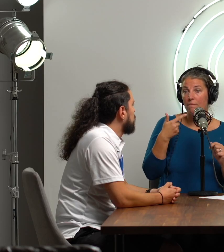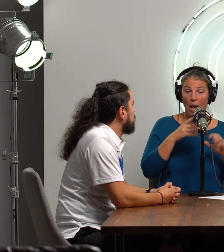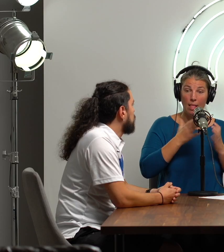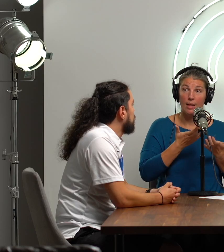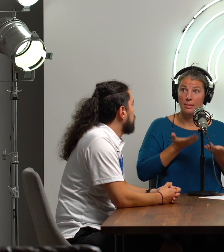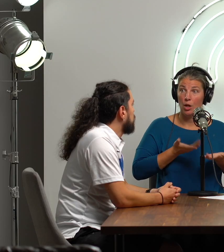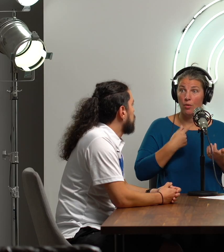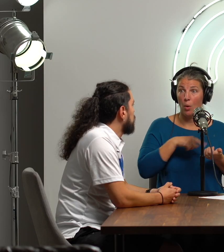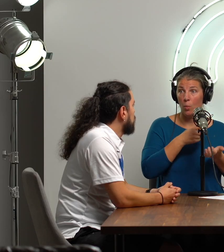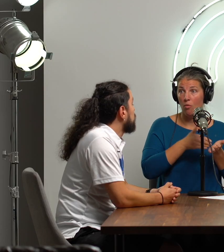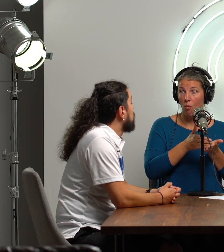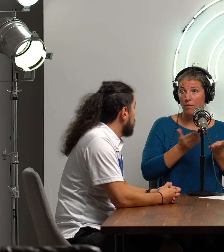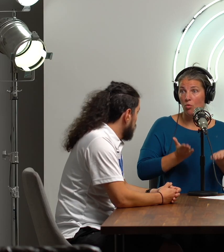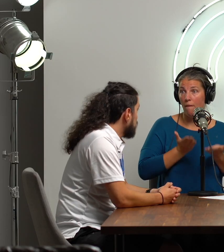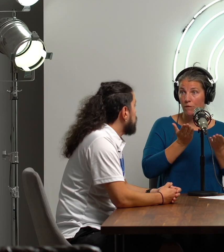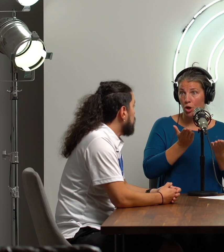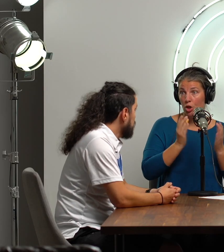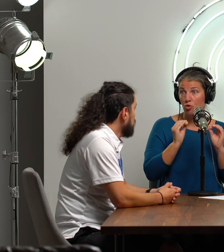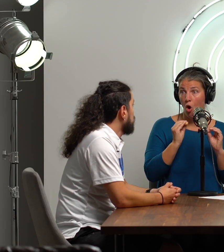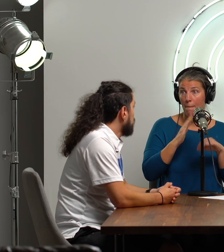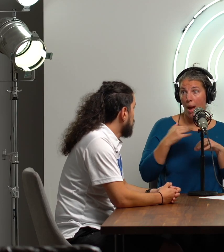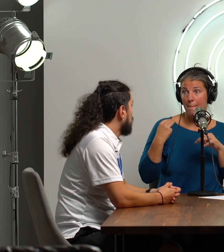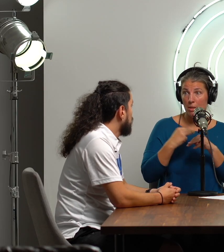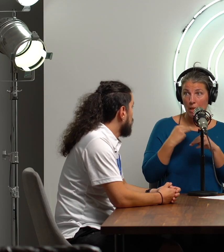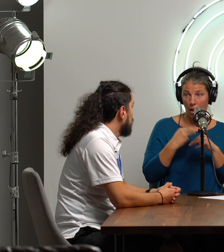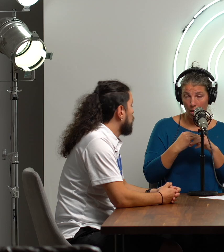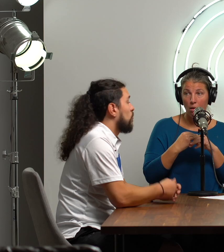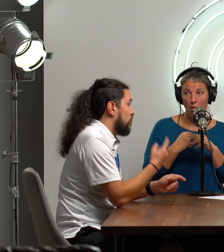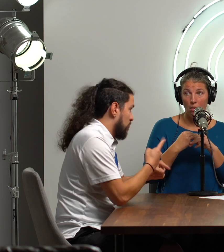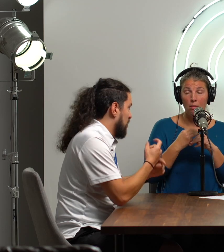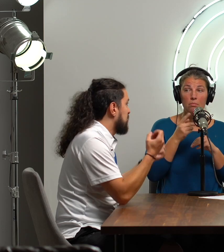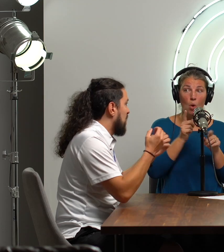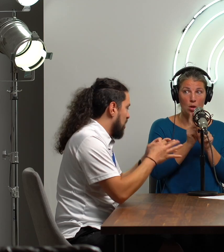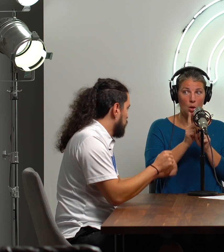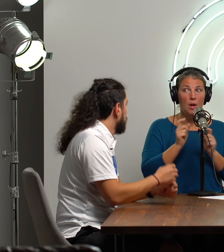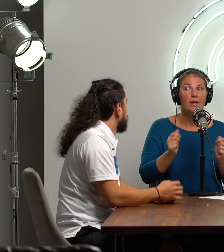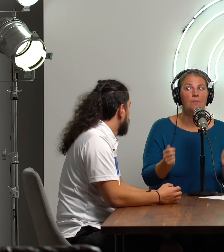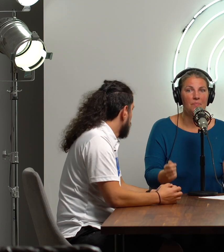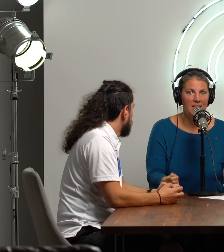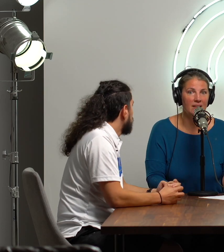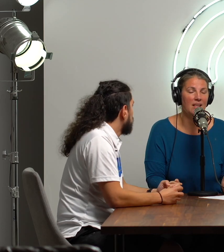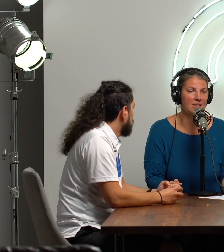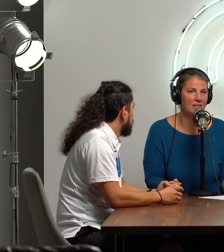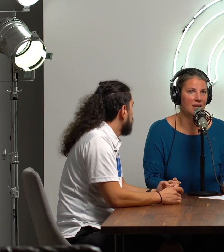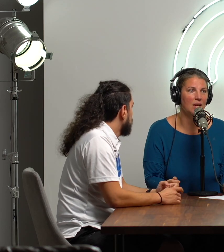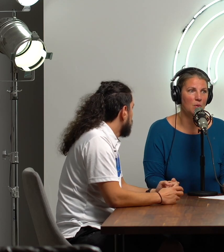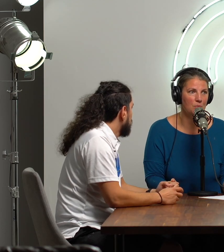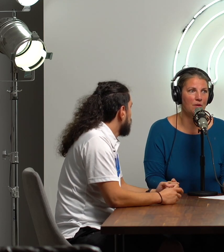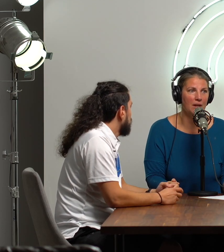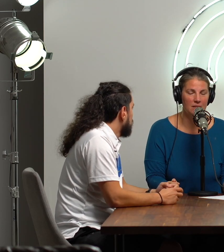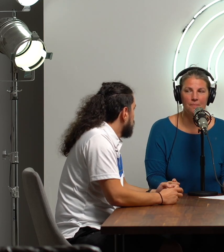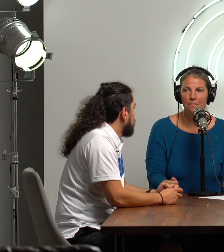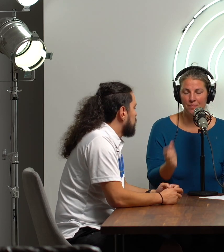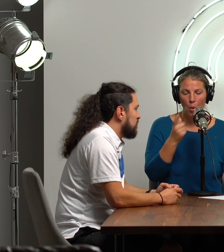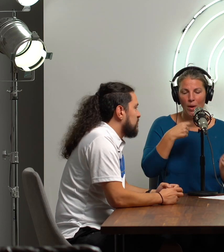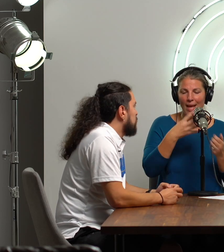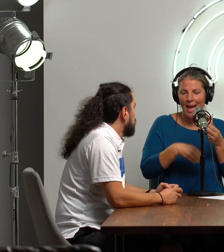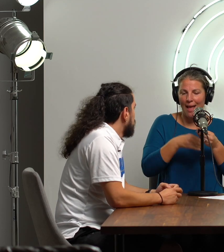often offer here taught by Milton and we can put that in the show notes that's in sign language on how to just